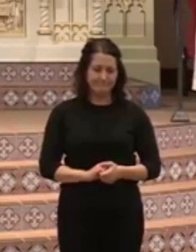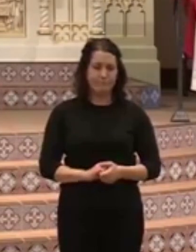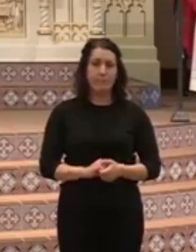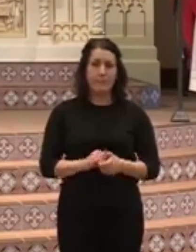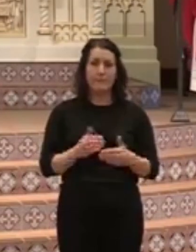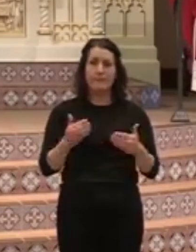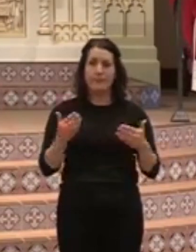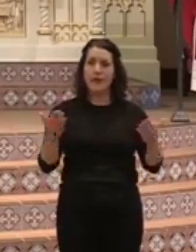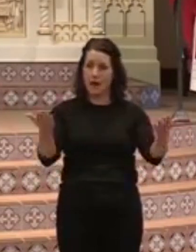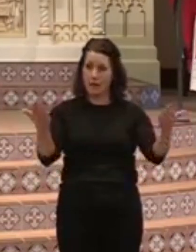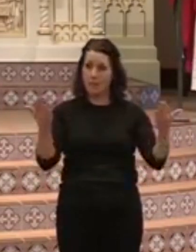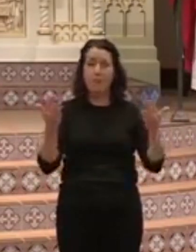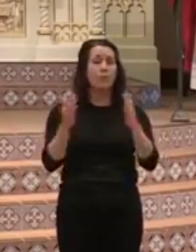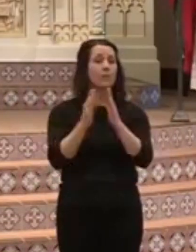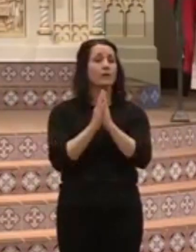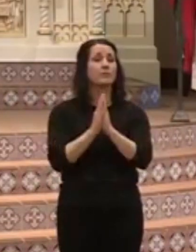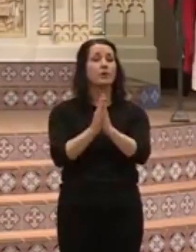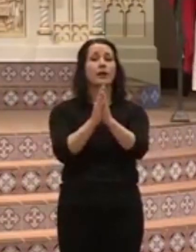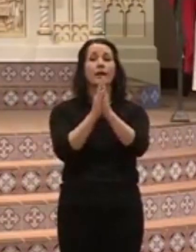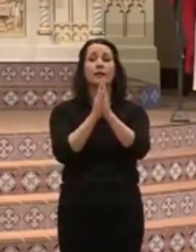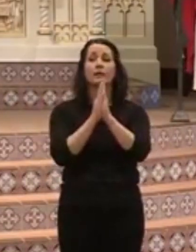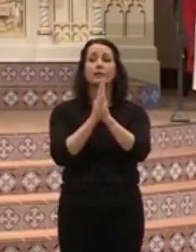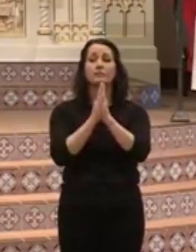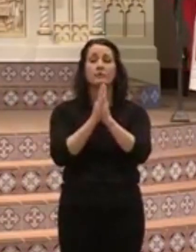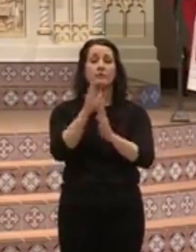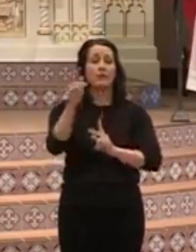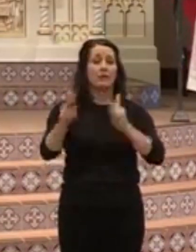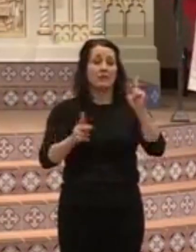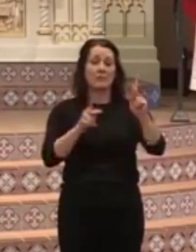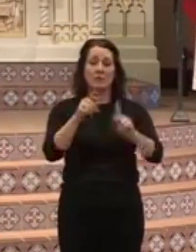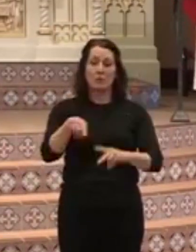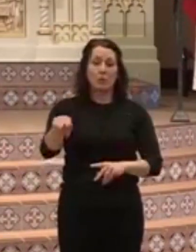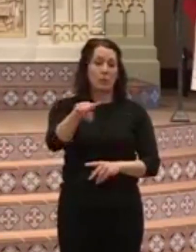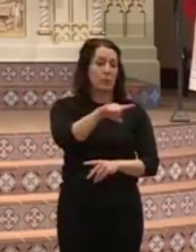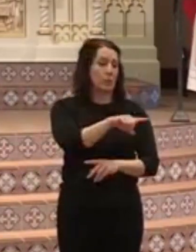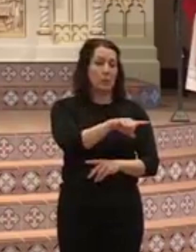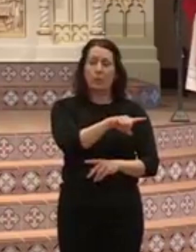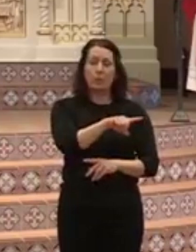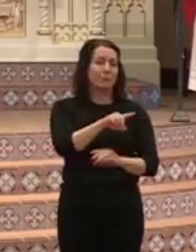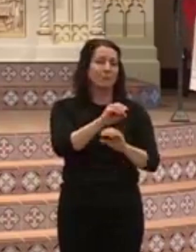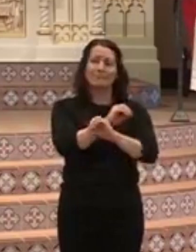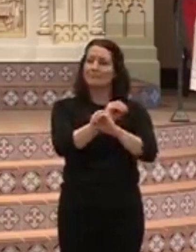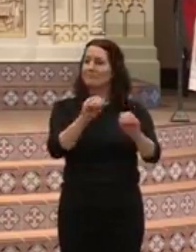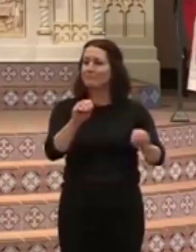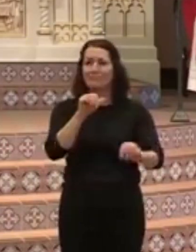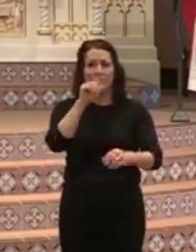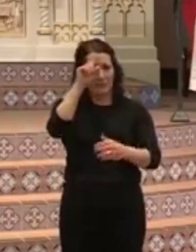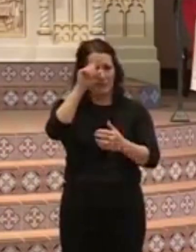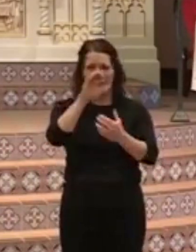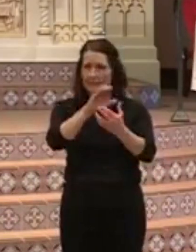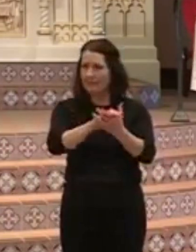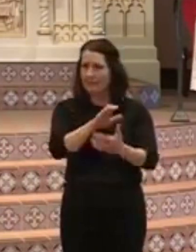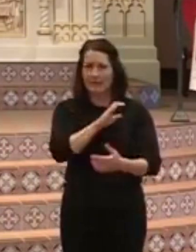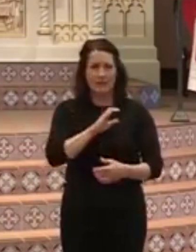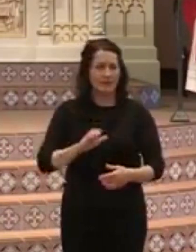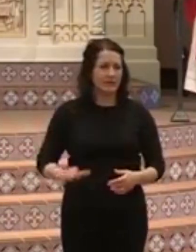Let us pray also for those who do not believe in Christ,